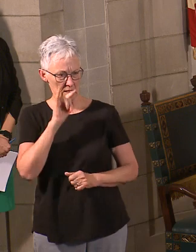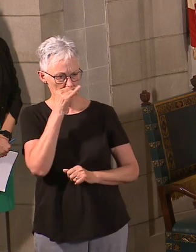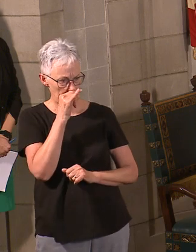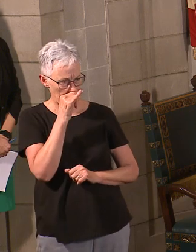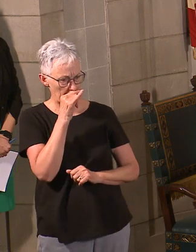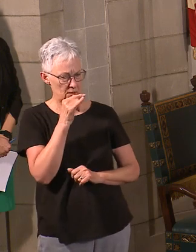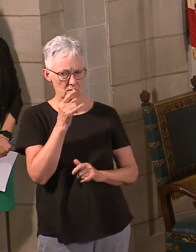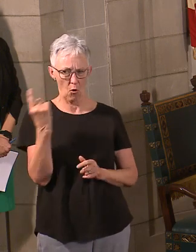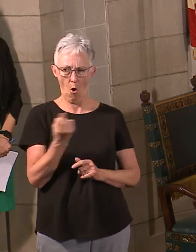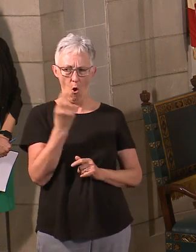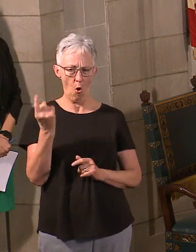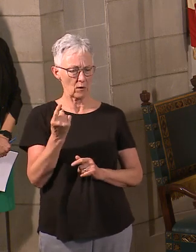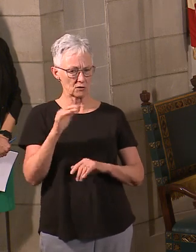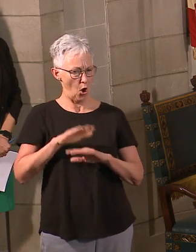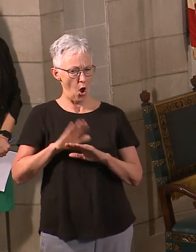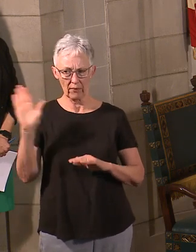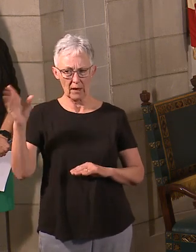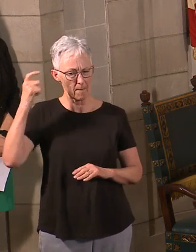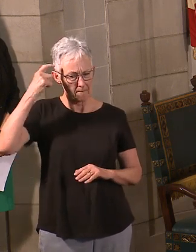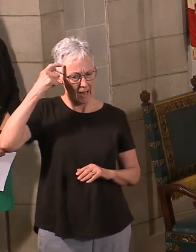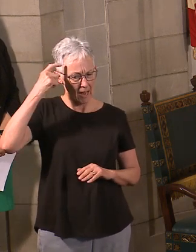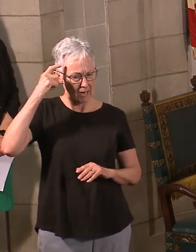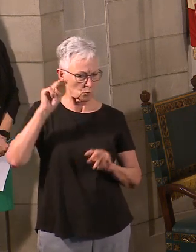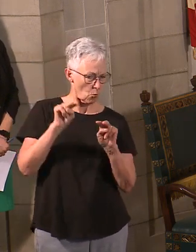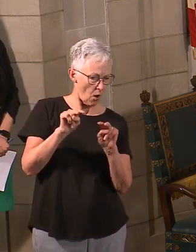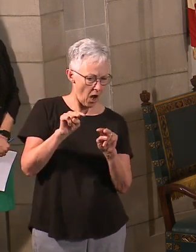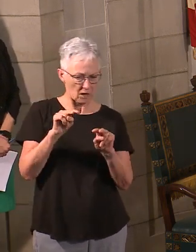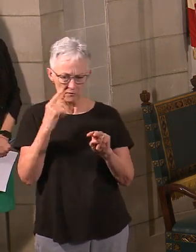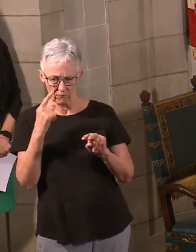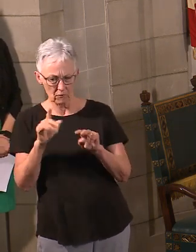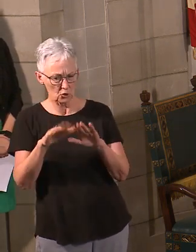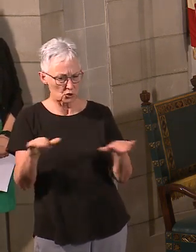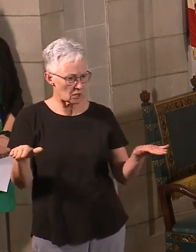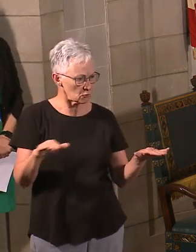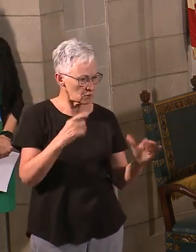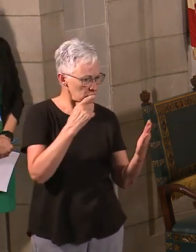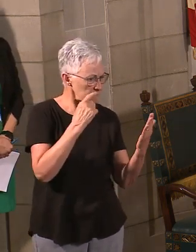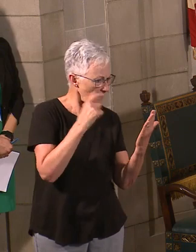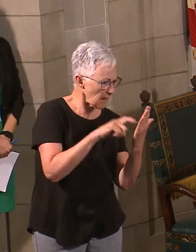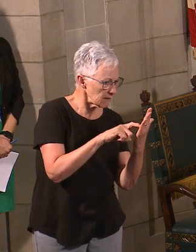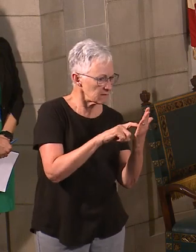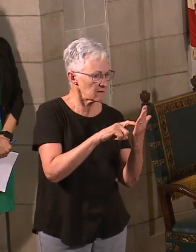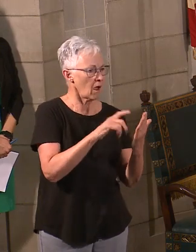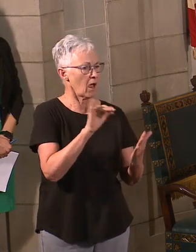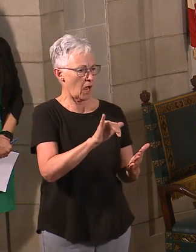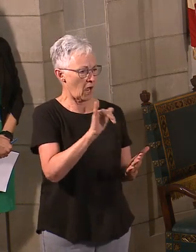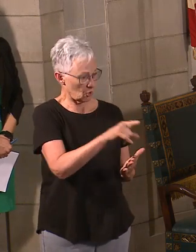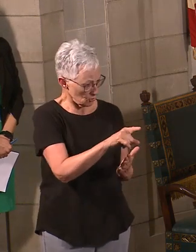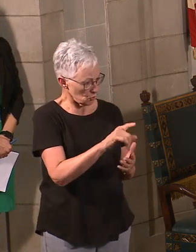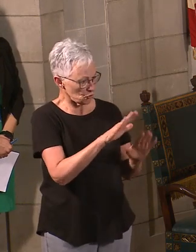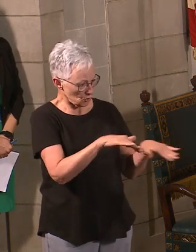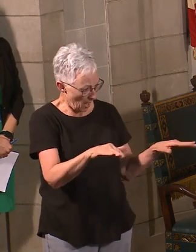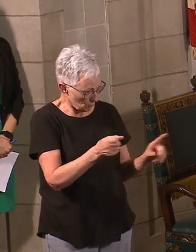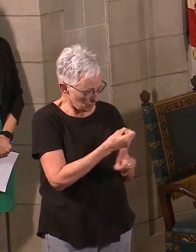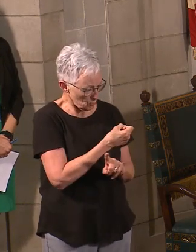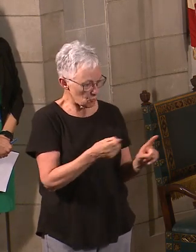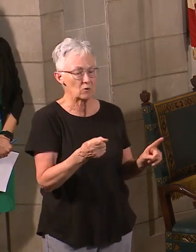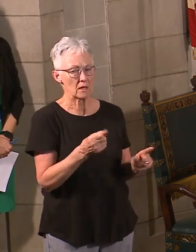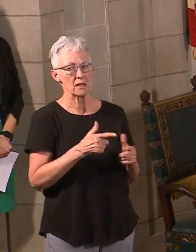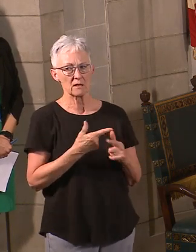abuse. Stephanie's going to talk about this a little bit more in detail. But for anybody who does see those signs of child abuse, we want to make